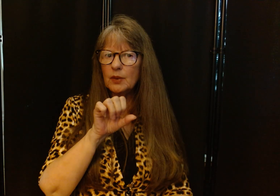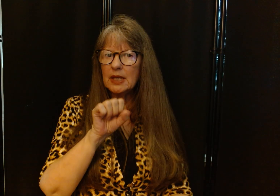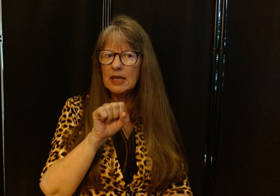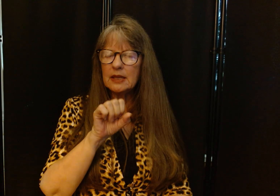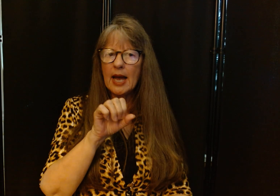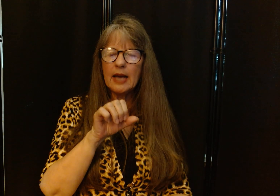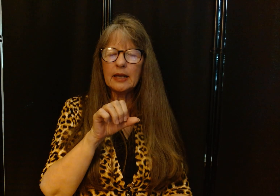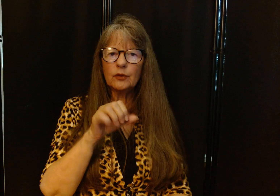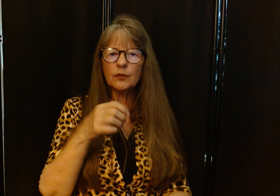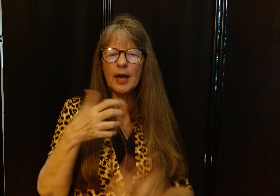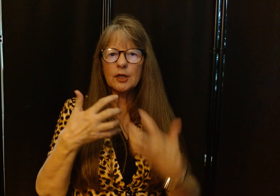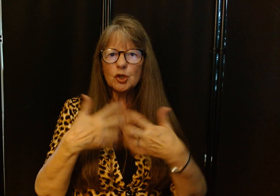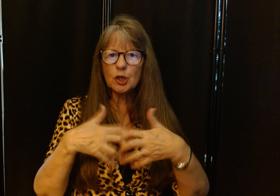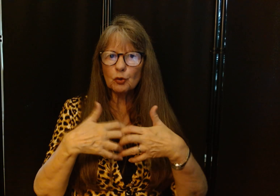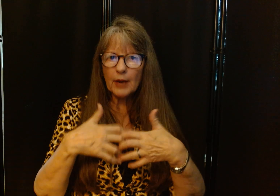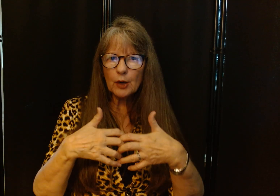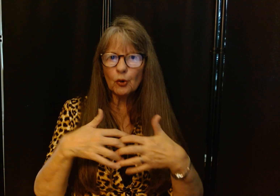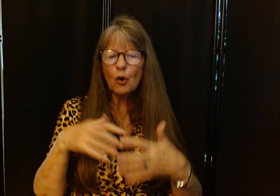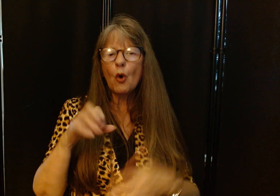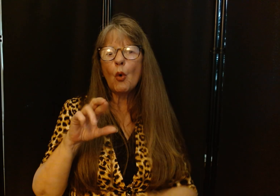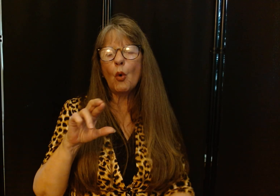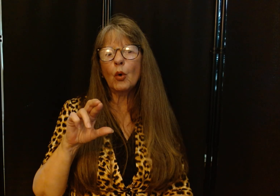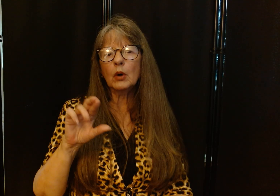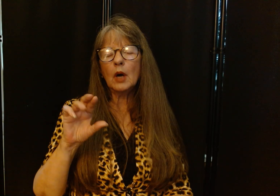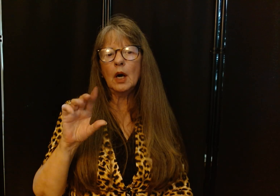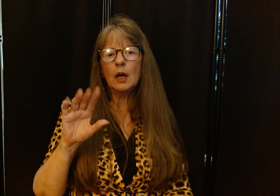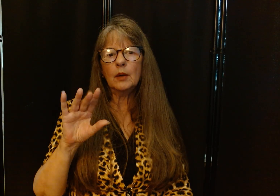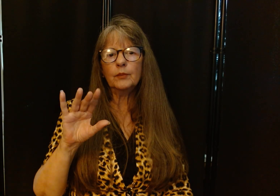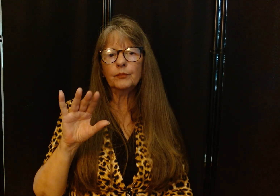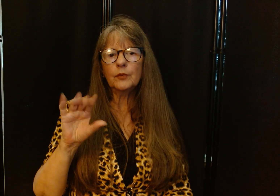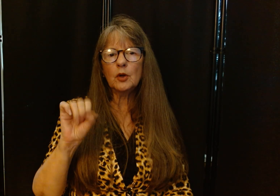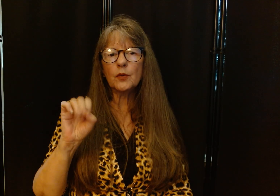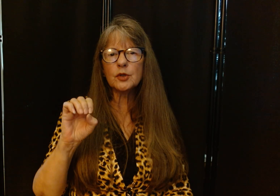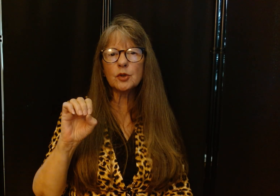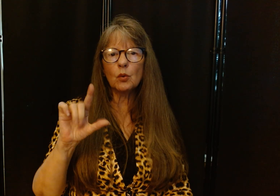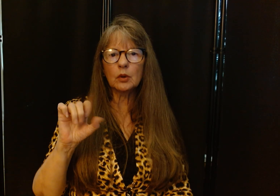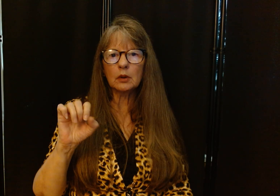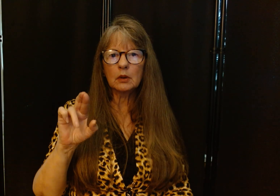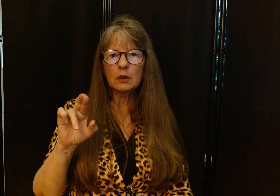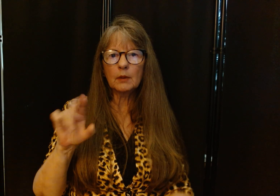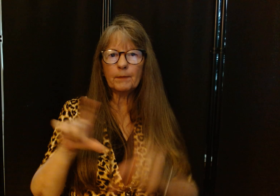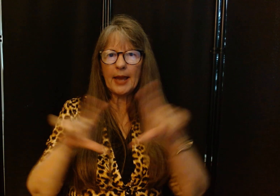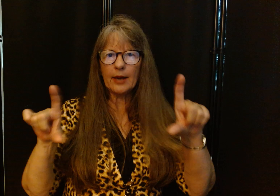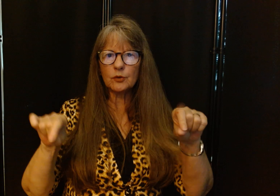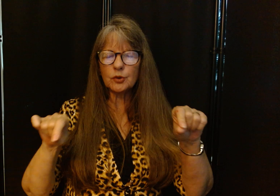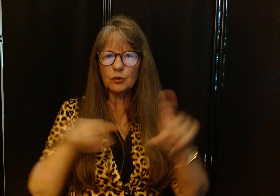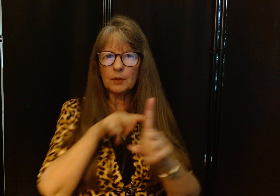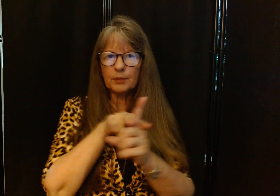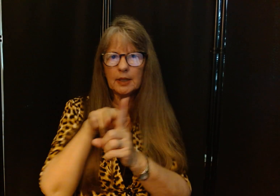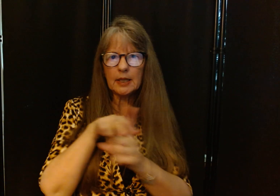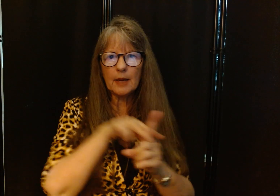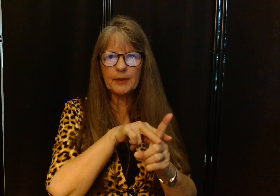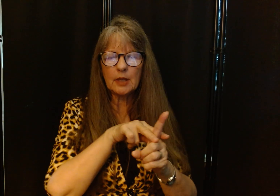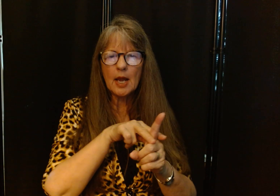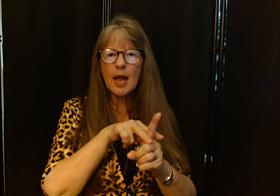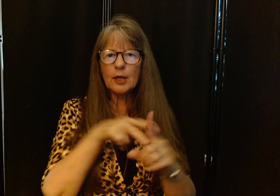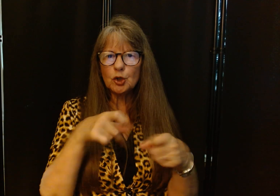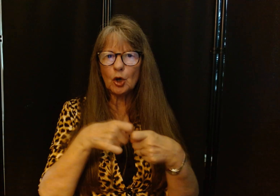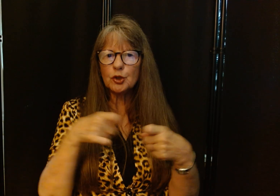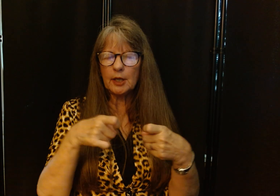need either that generator or the solar panel, so you could plug it up and charge it. And you